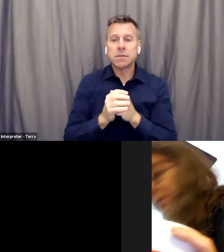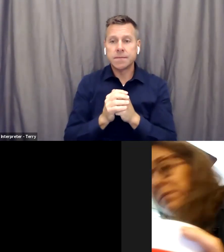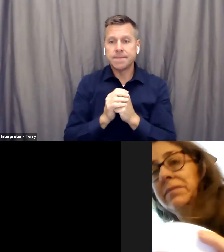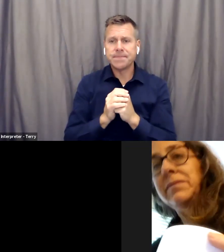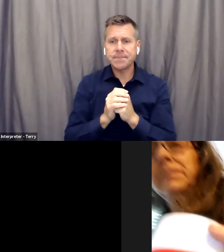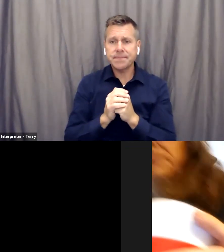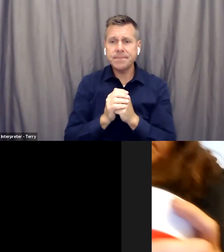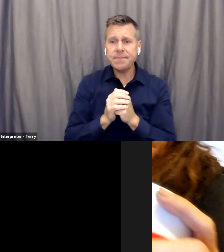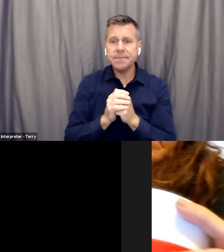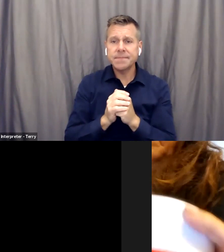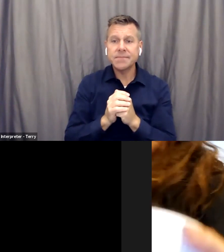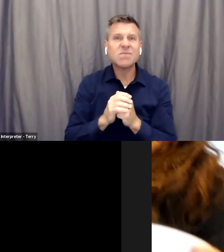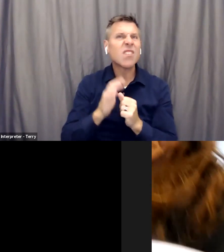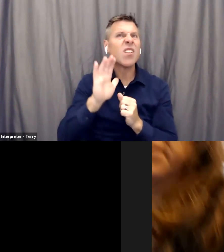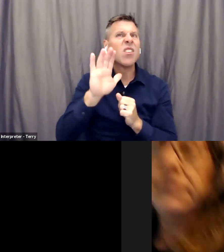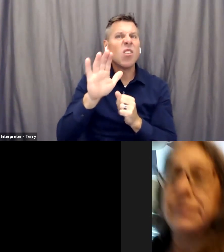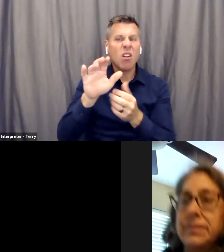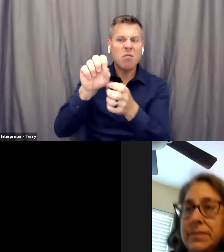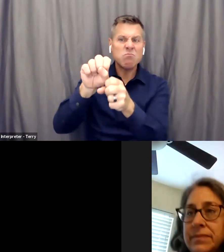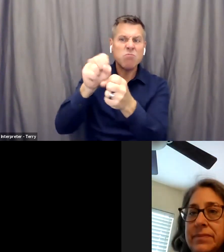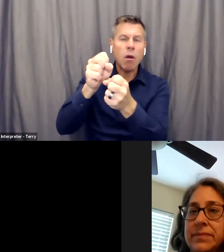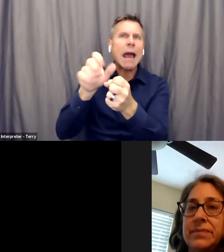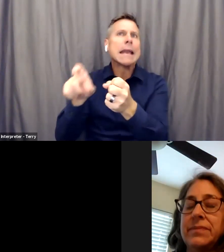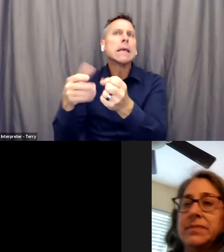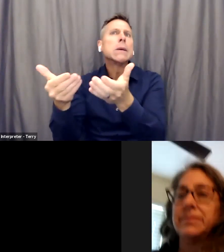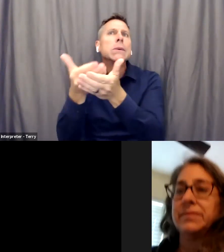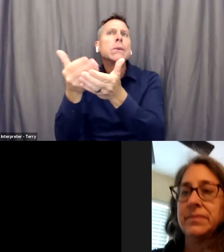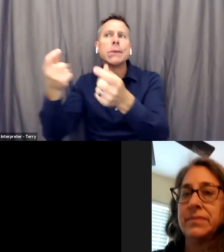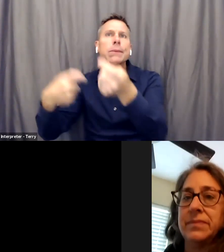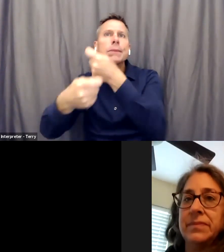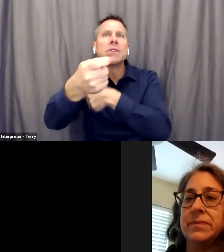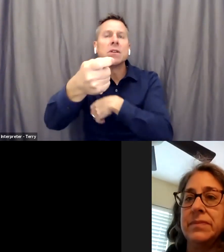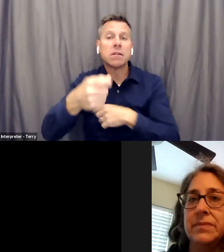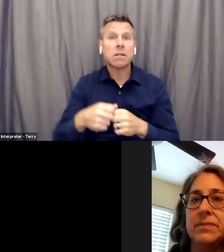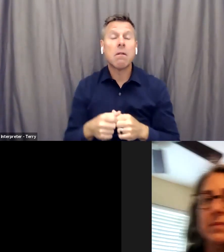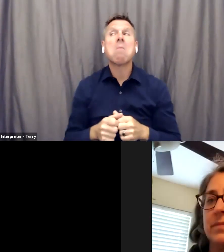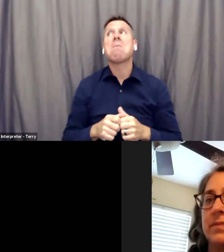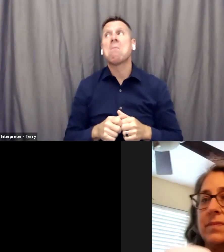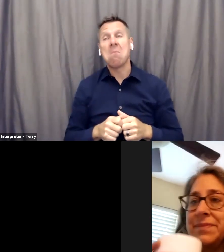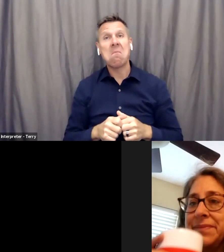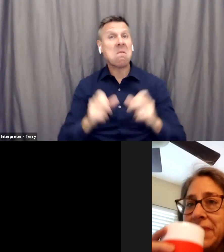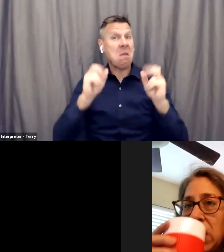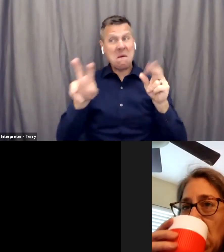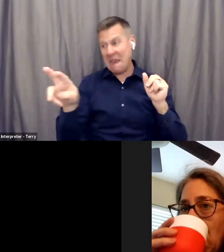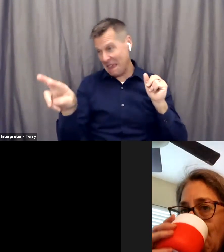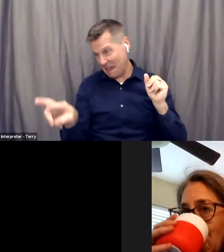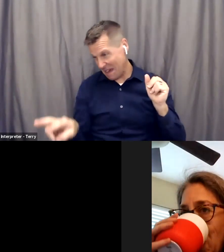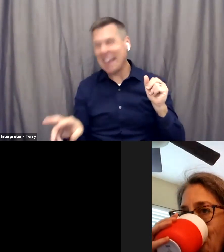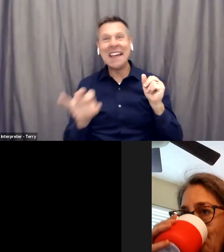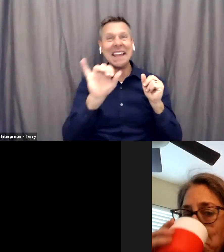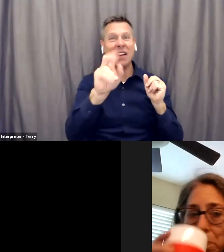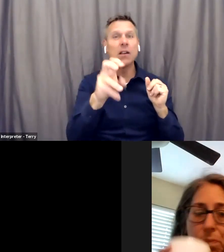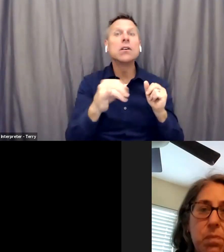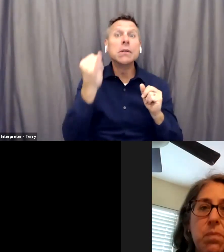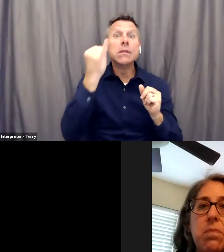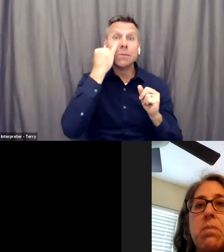Your pot is broken. Let me get you a new one. Okay. So how would you feel? Now, how would you feel if